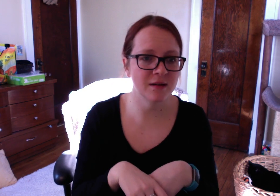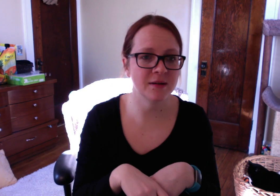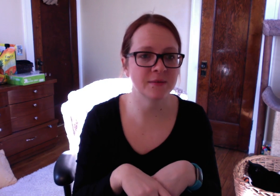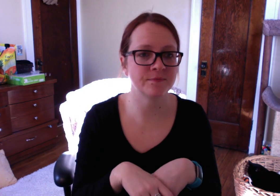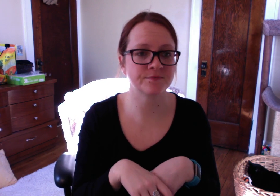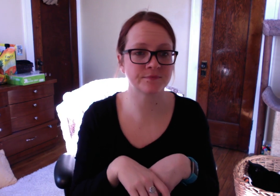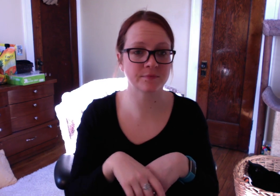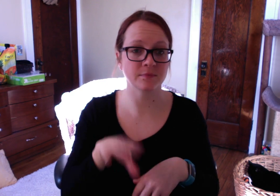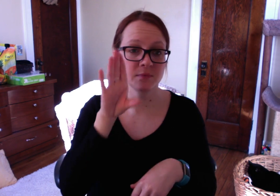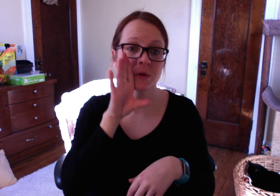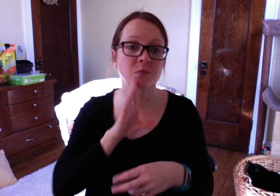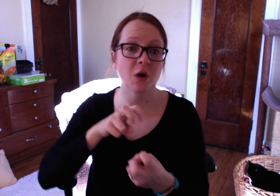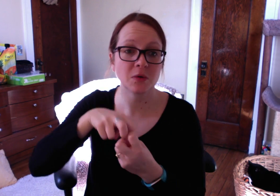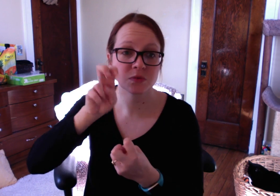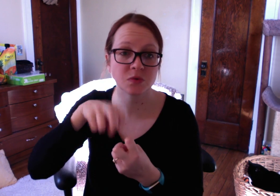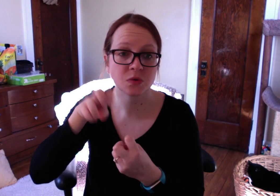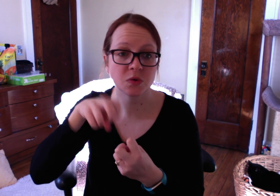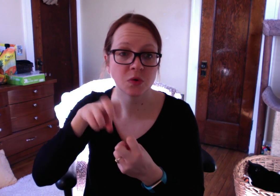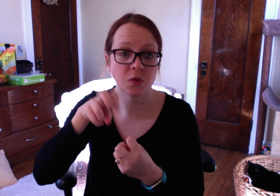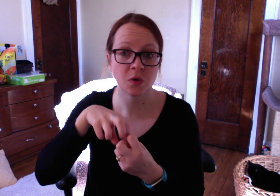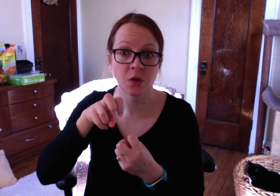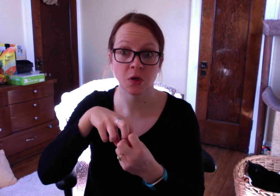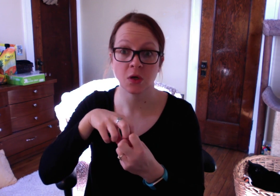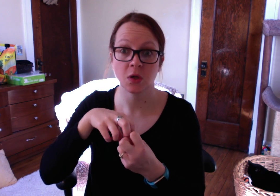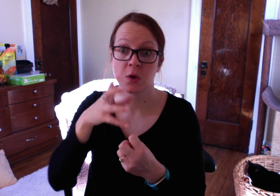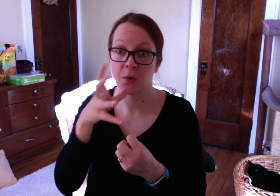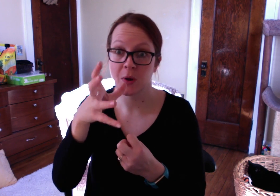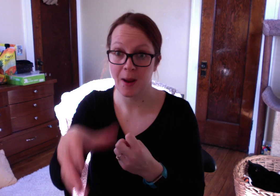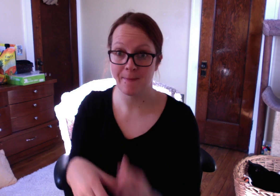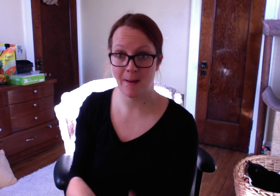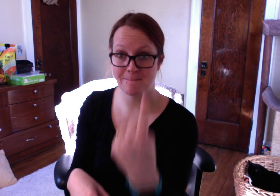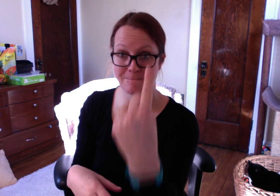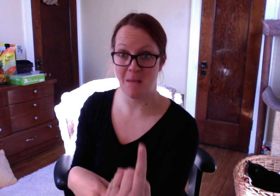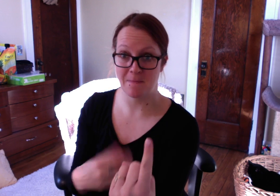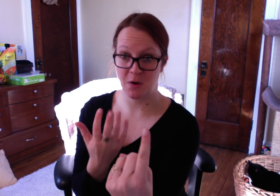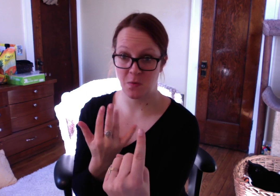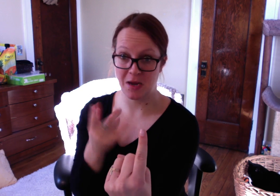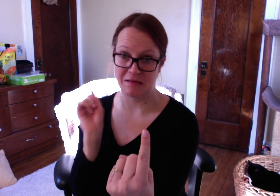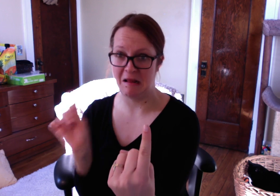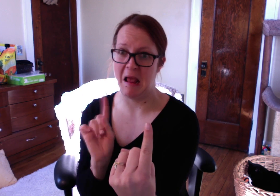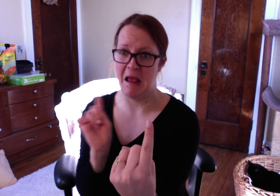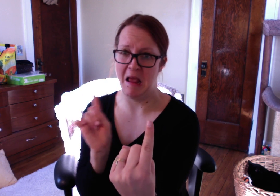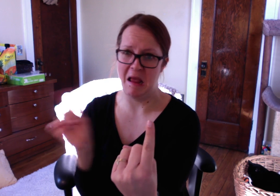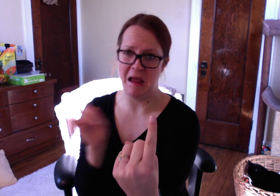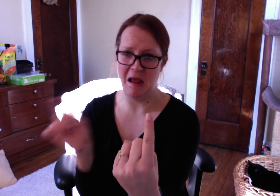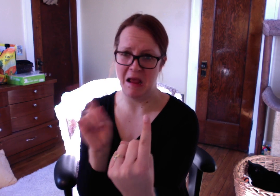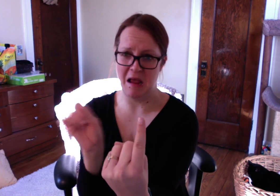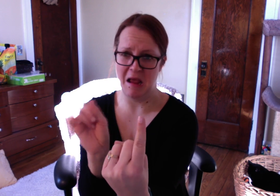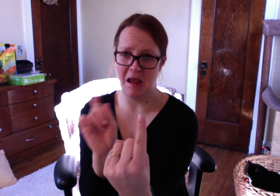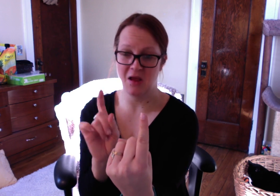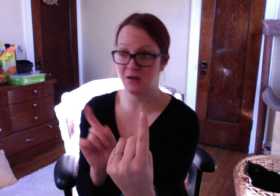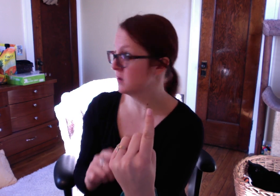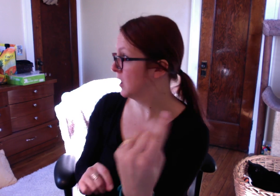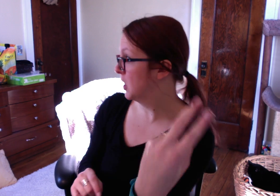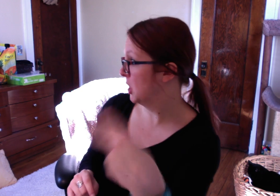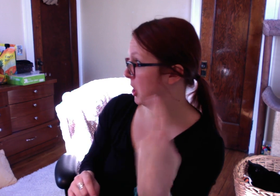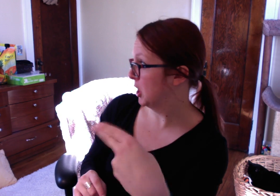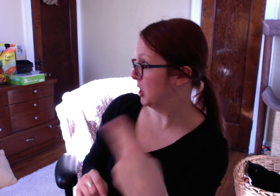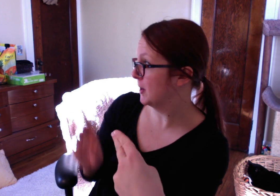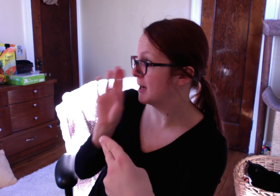Little Brown Squirrel's grandmother stood there in the door waiting for him. "Hurry, Brown Squirrel," she